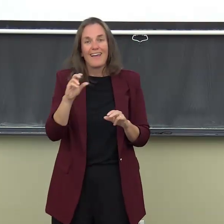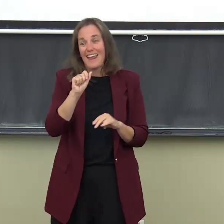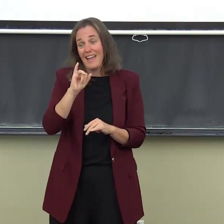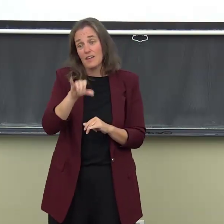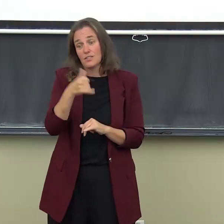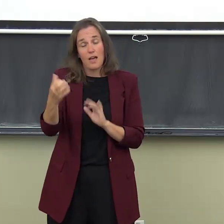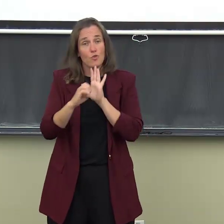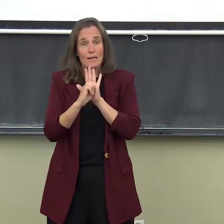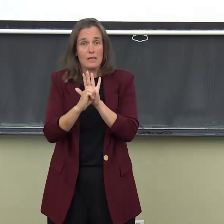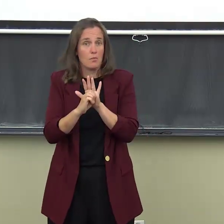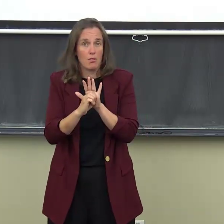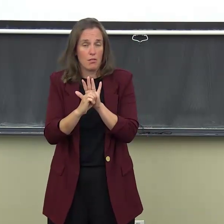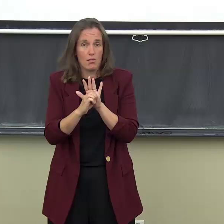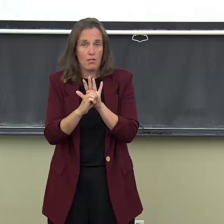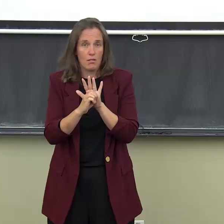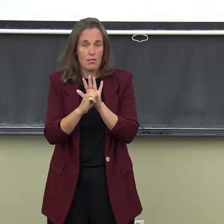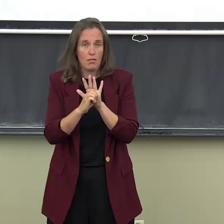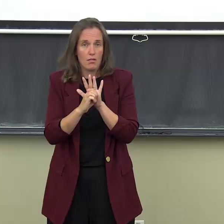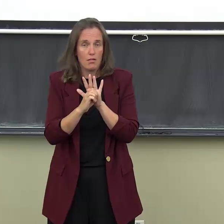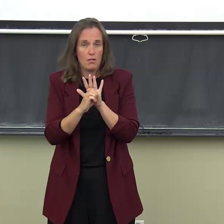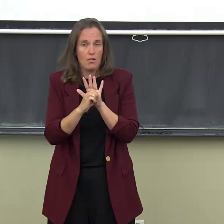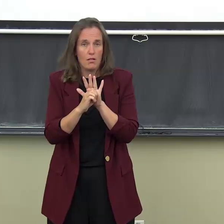of that. It's maybe a much more